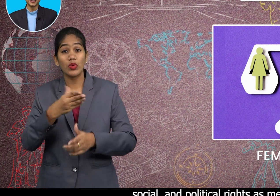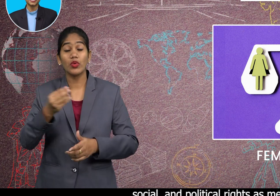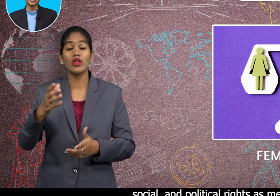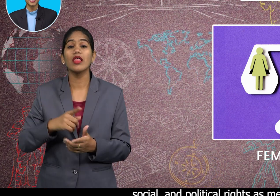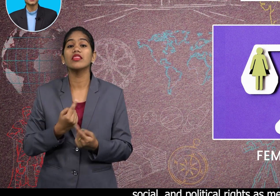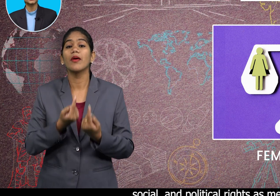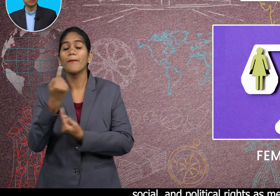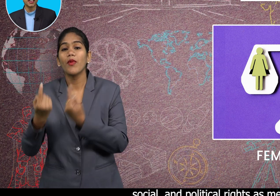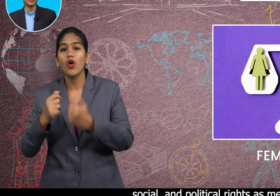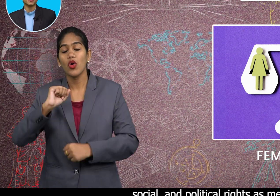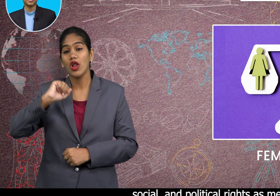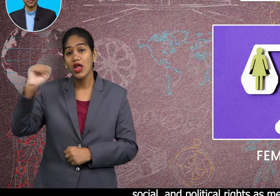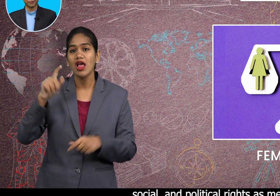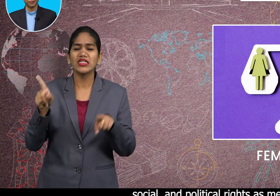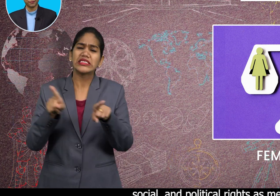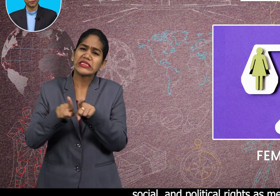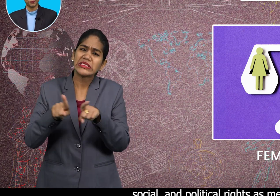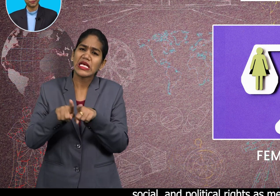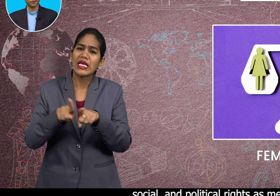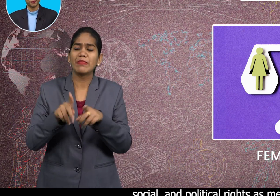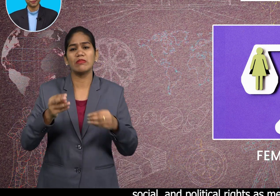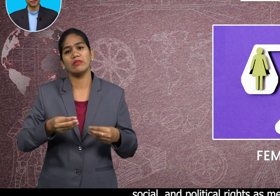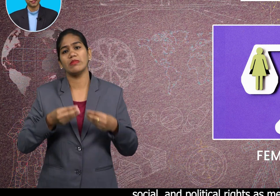political rights as men.